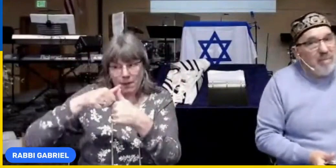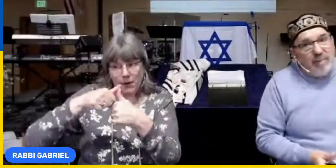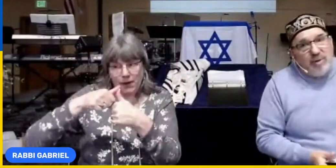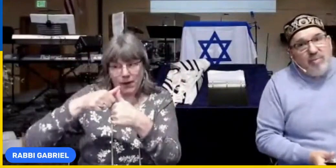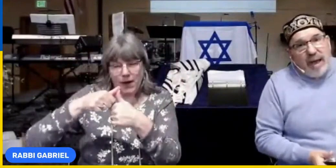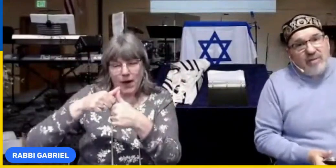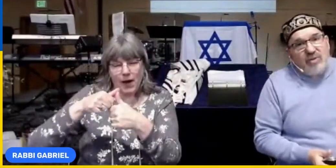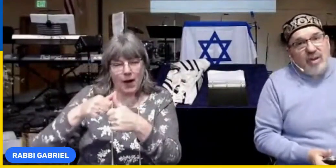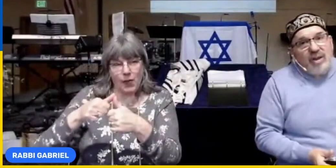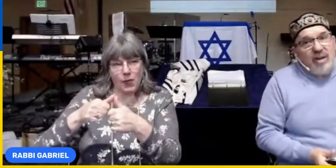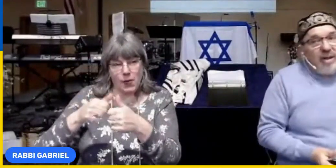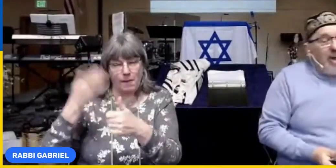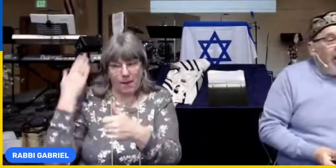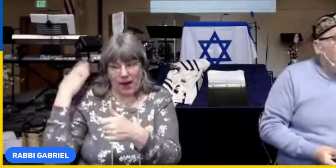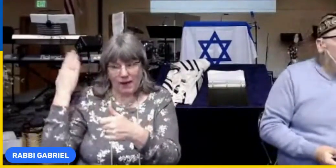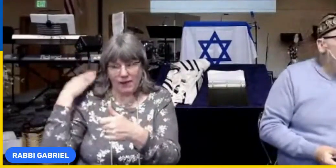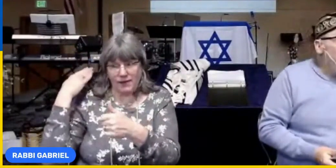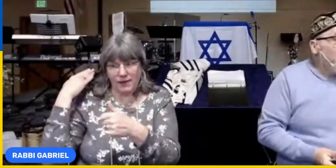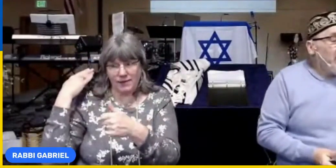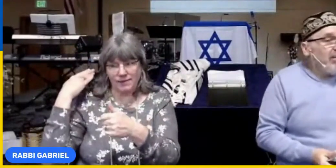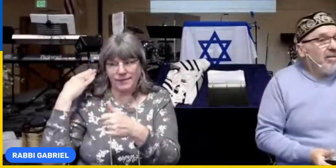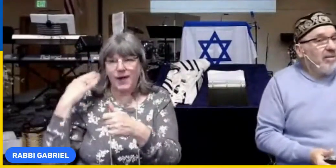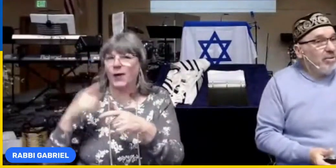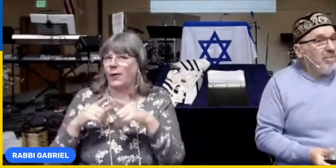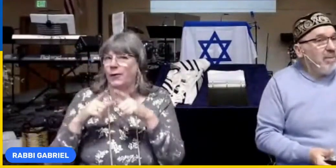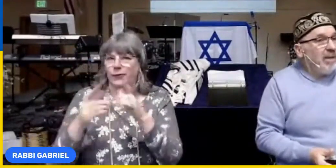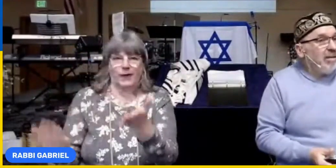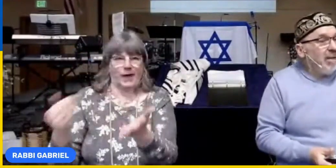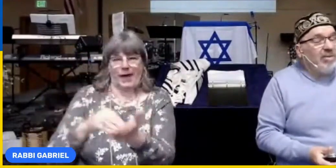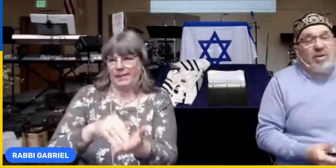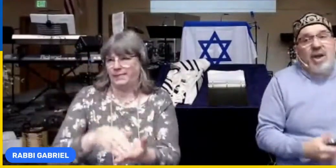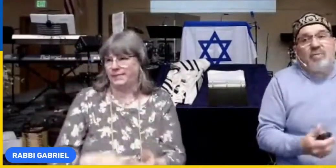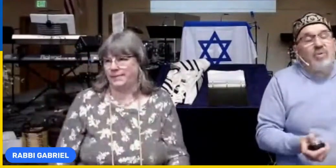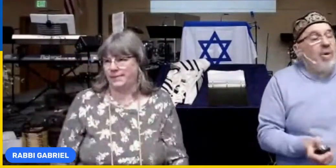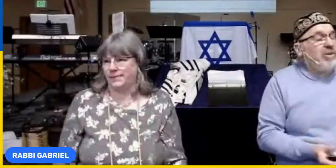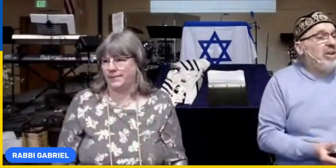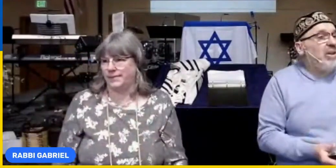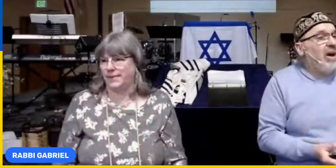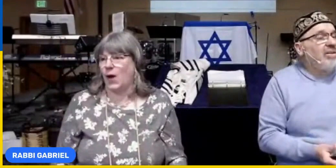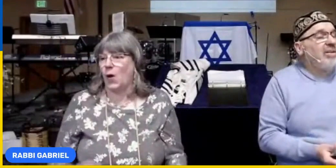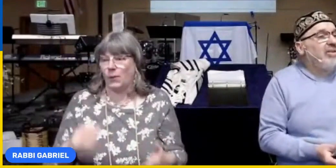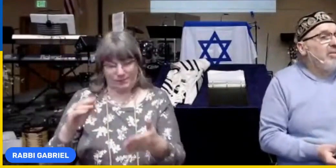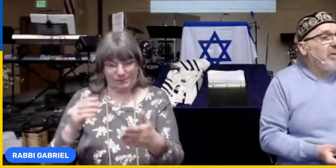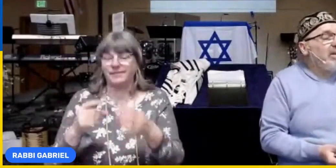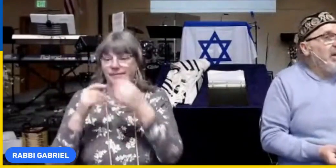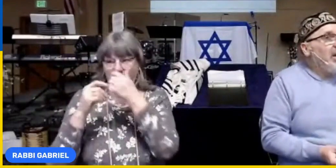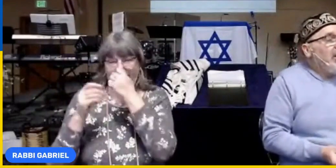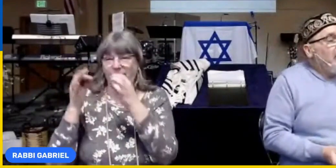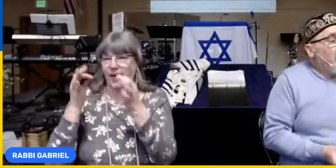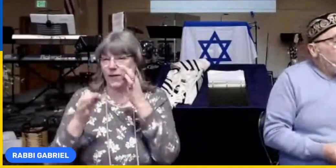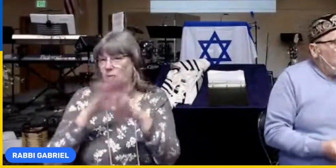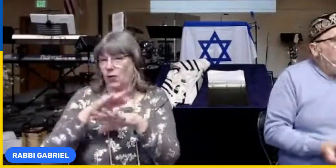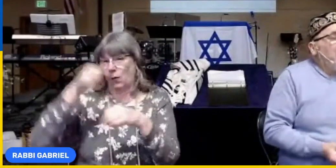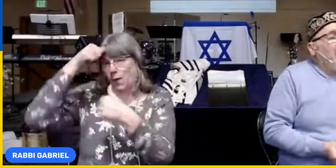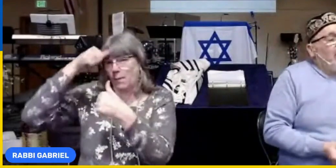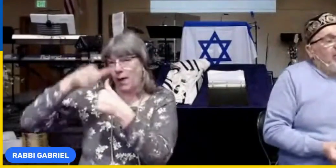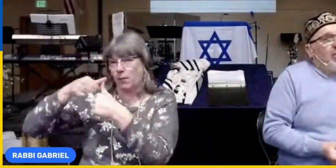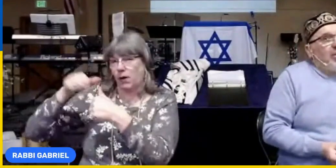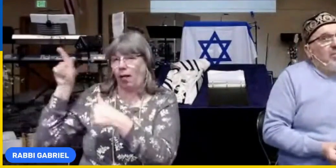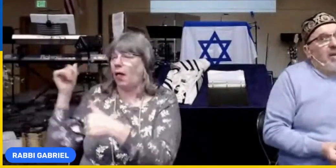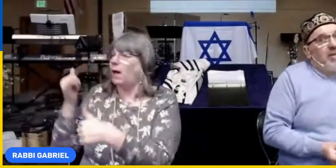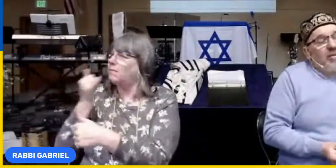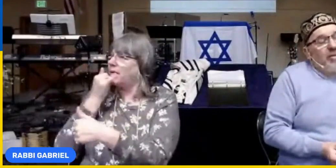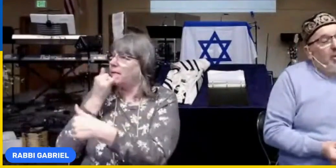not remember the past are condemned to repeat it. Yesterday I was watching an article about, I was reading